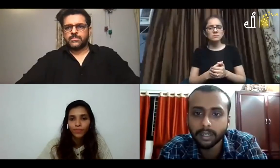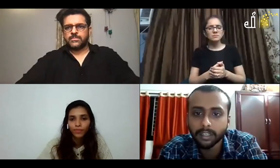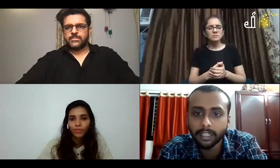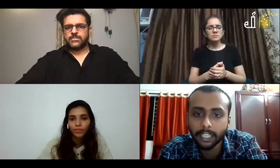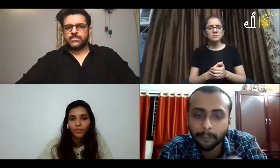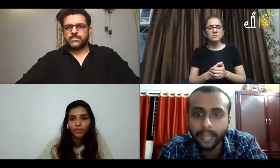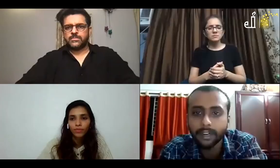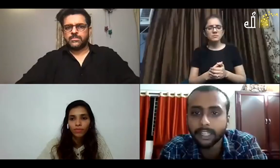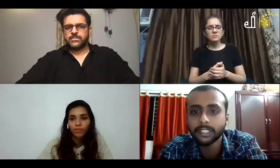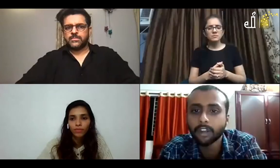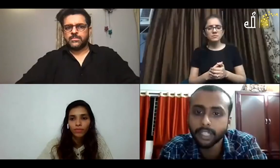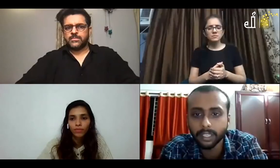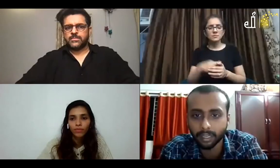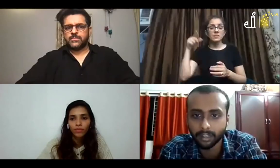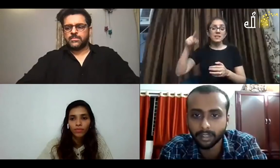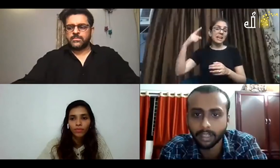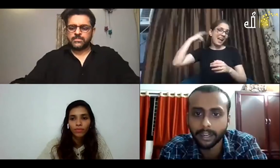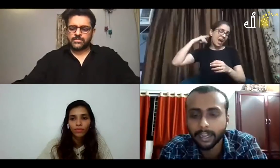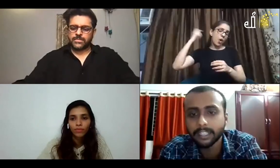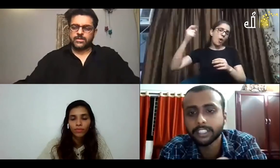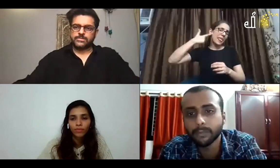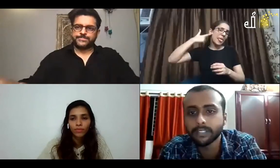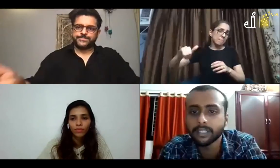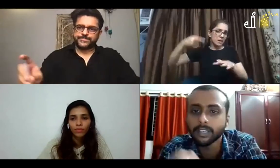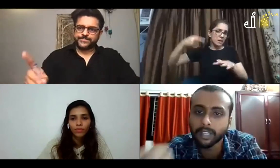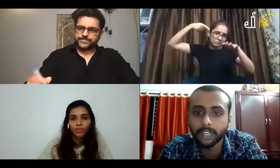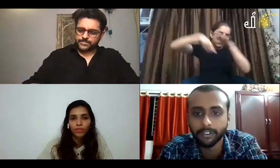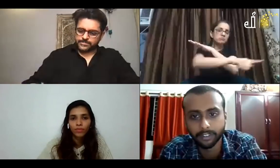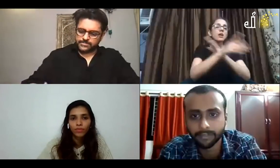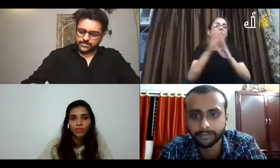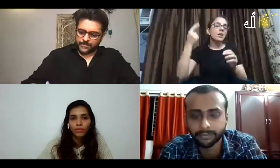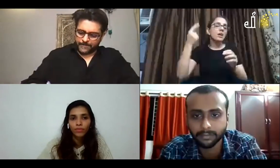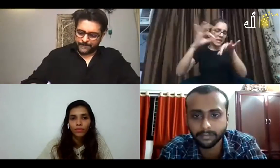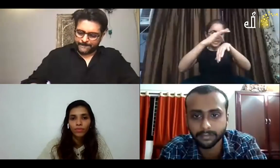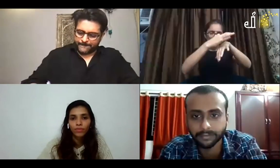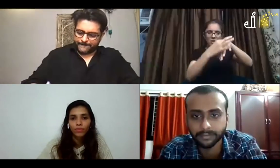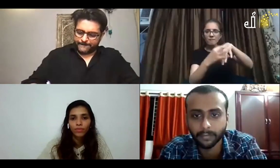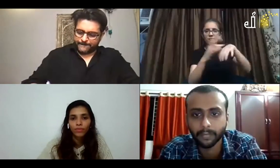the impaired region of the ear and directly stimulates the nerve.